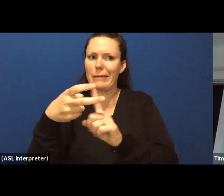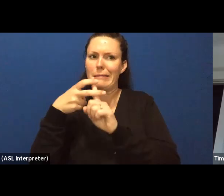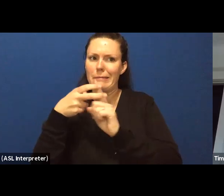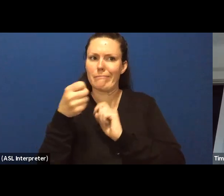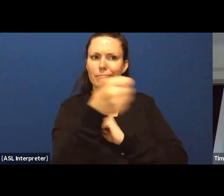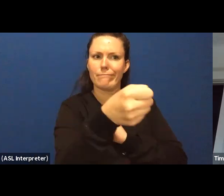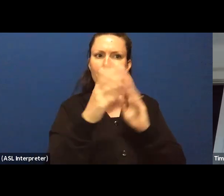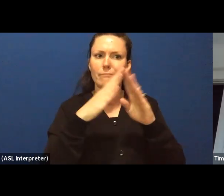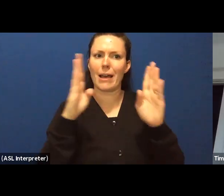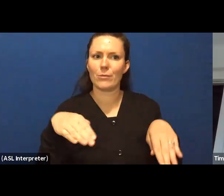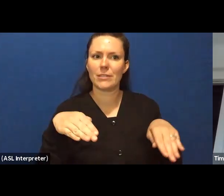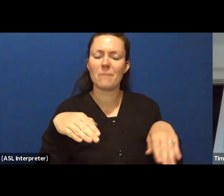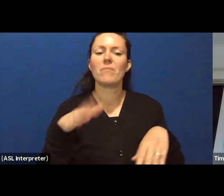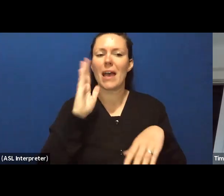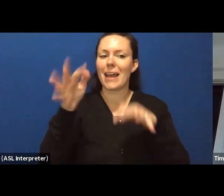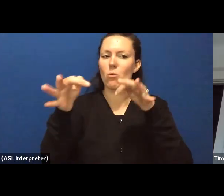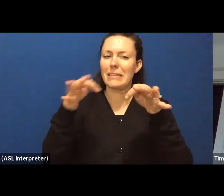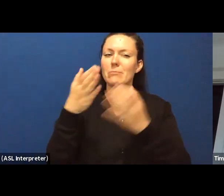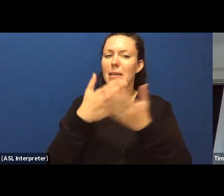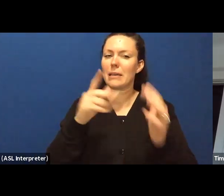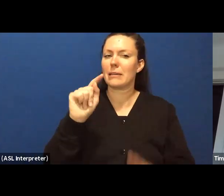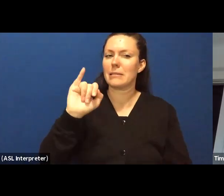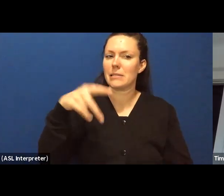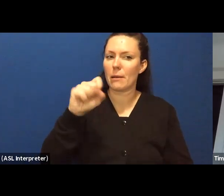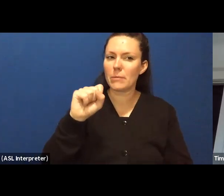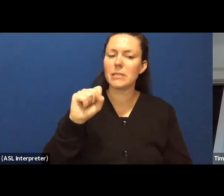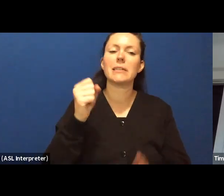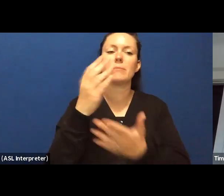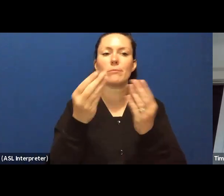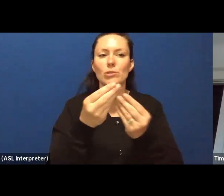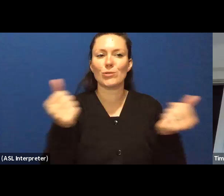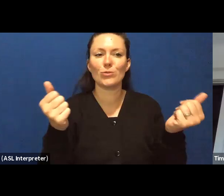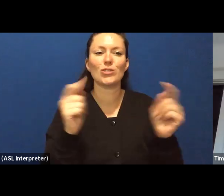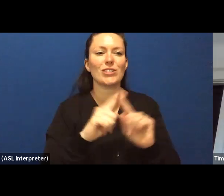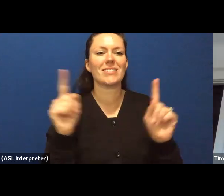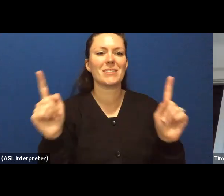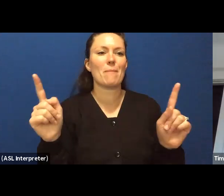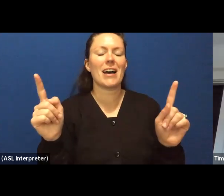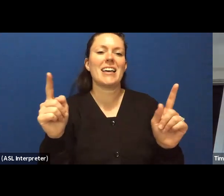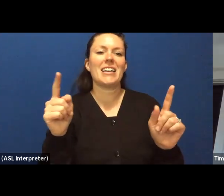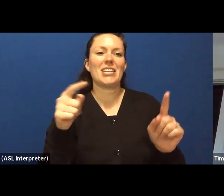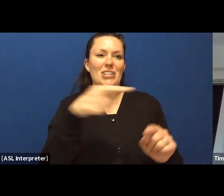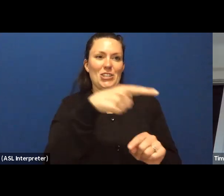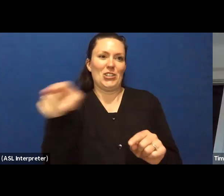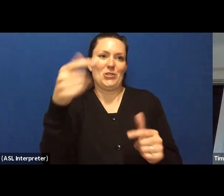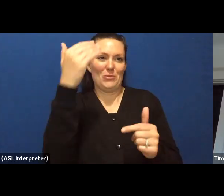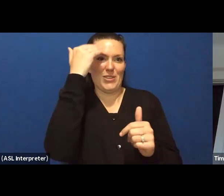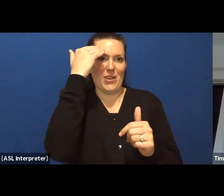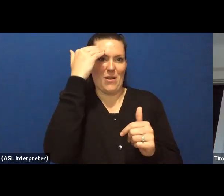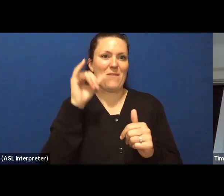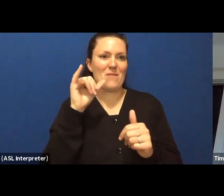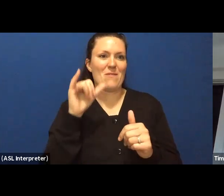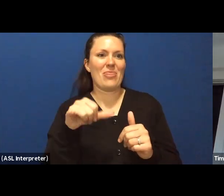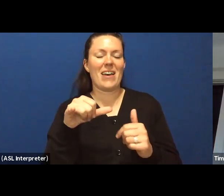and some solutions here, but you know, we can't, we all know how hard and